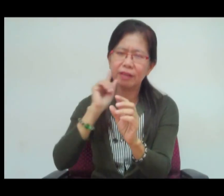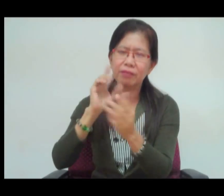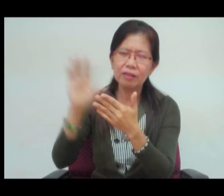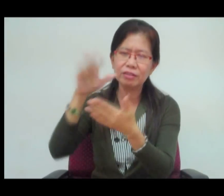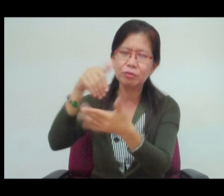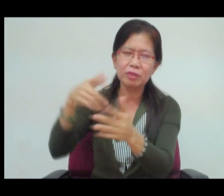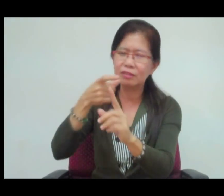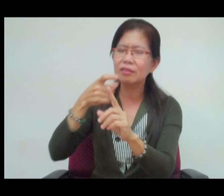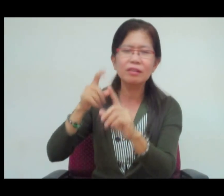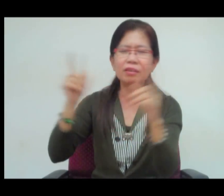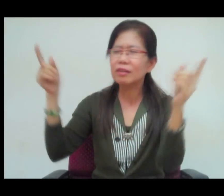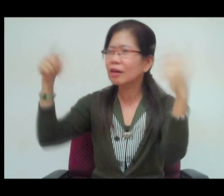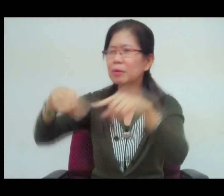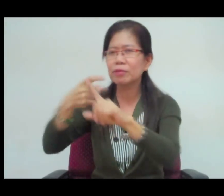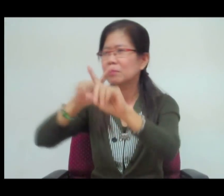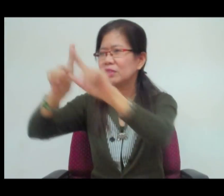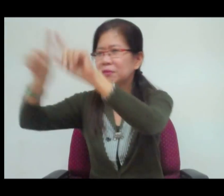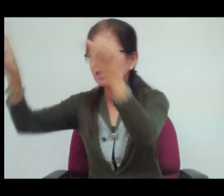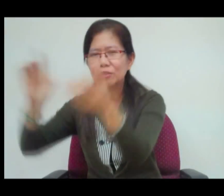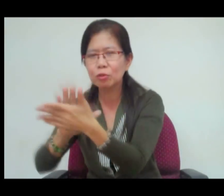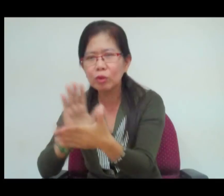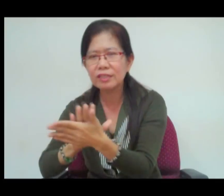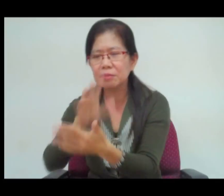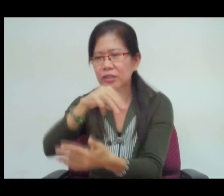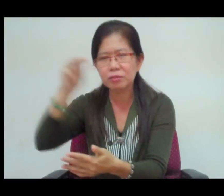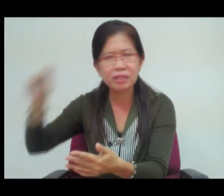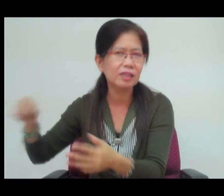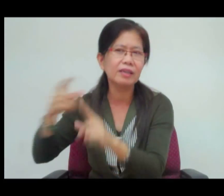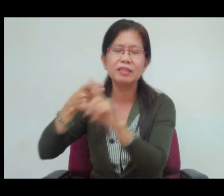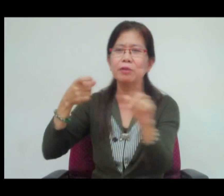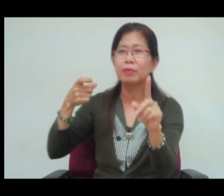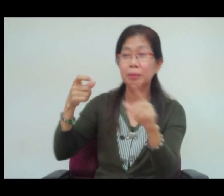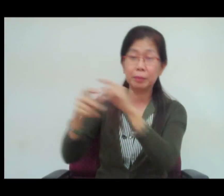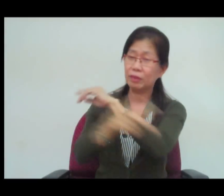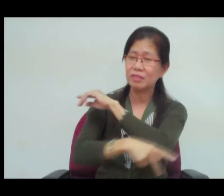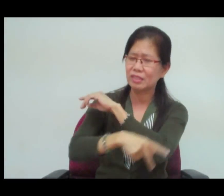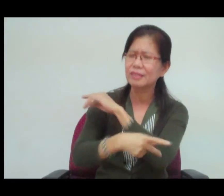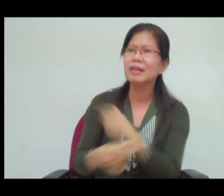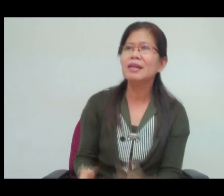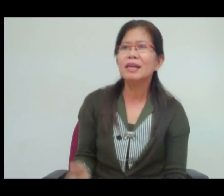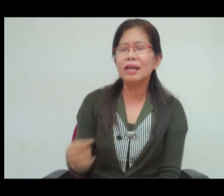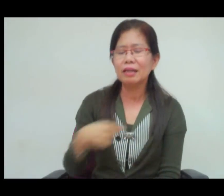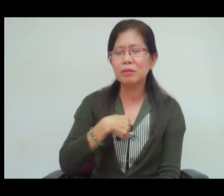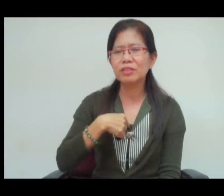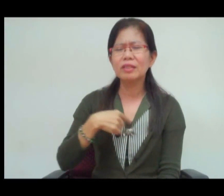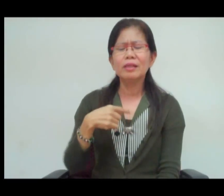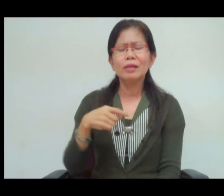college students coming from different schools in Metro Manila and even from the provinces, and I was